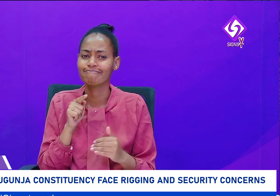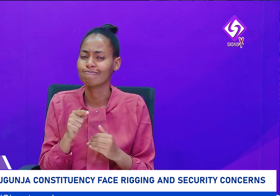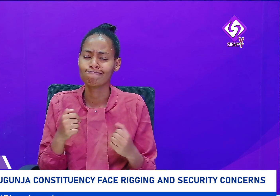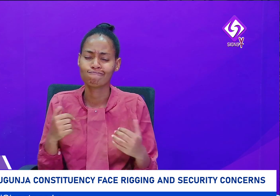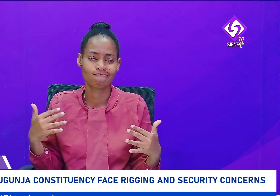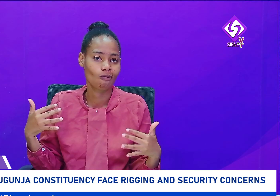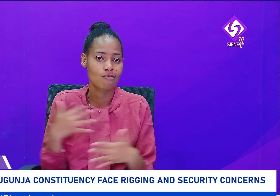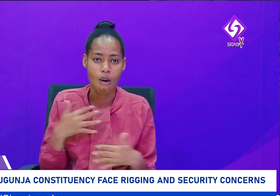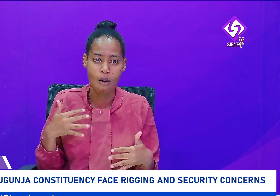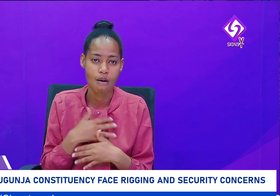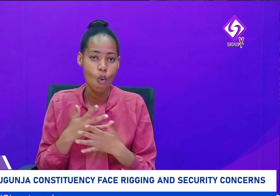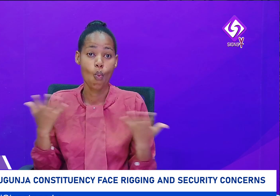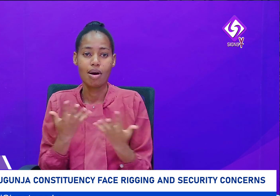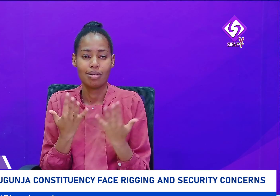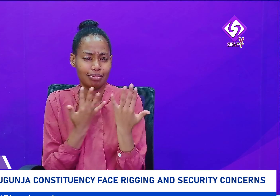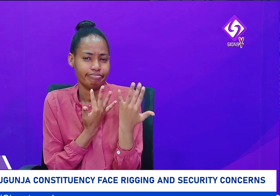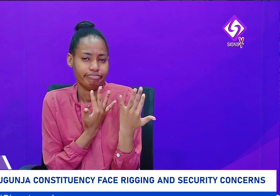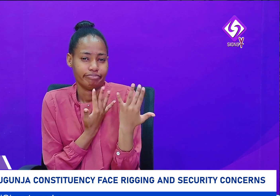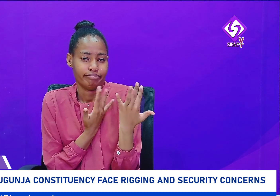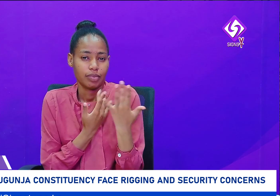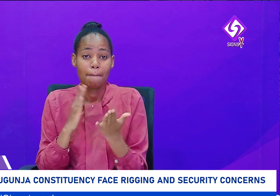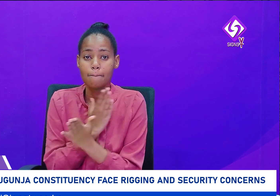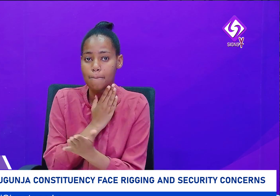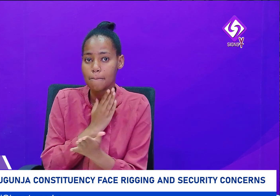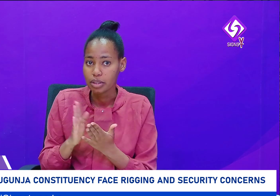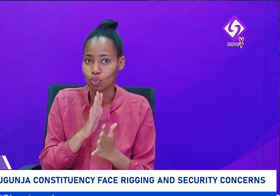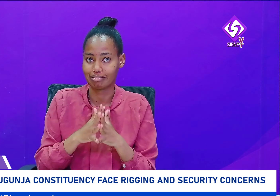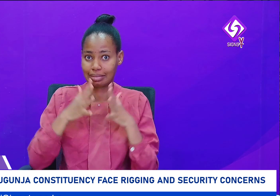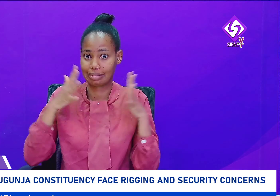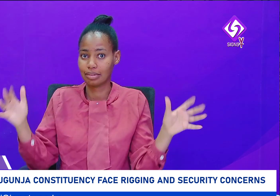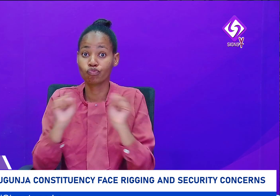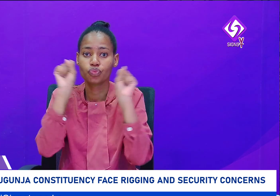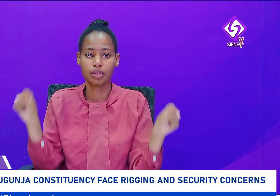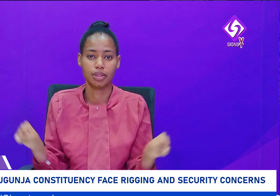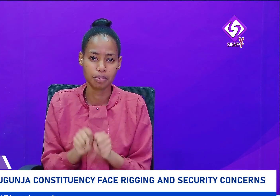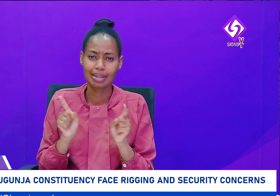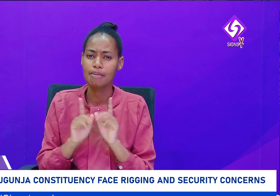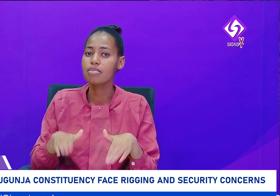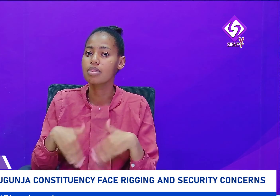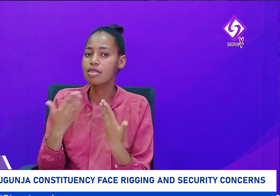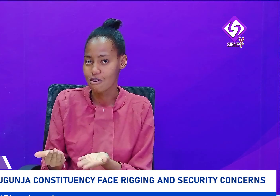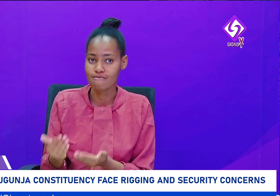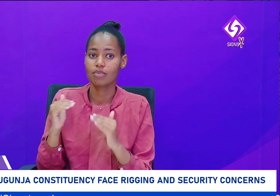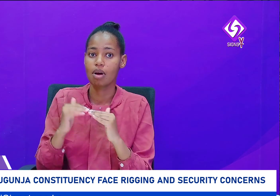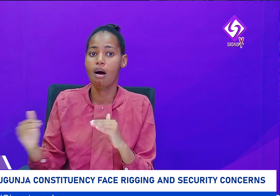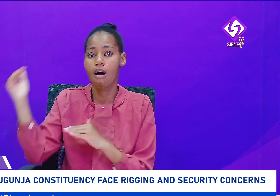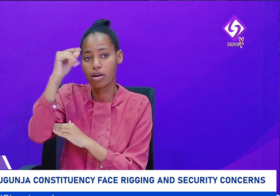fear that these delays are part of a wider scheme to give a nephew of a senior government official